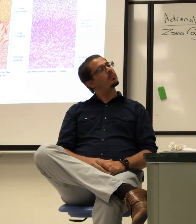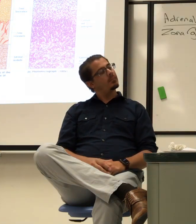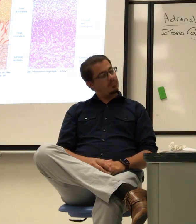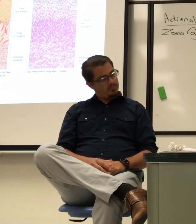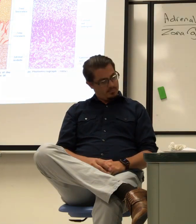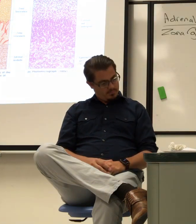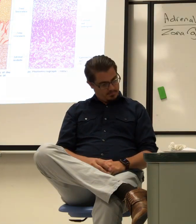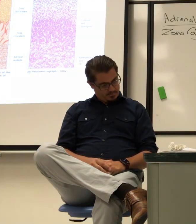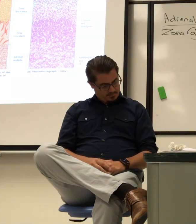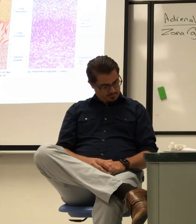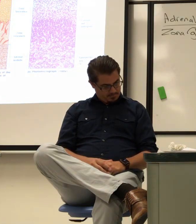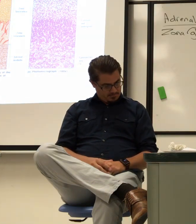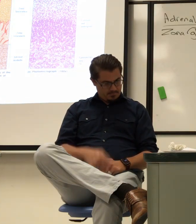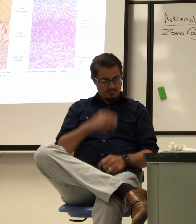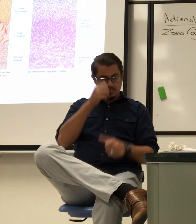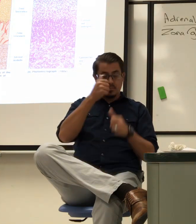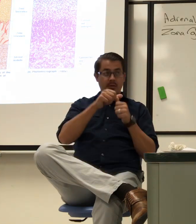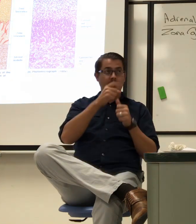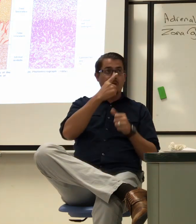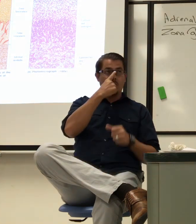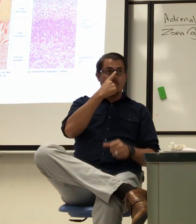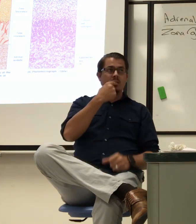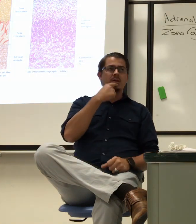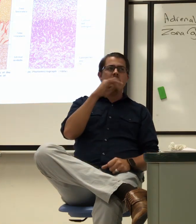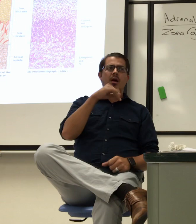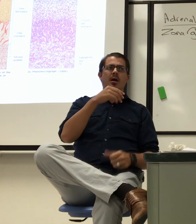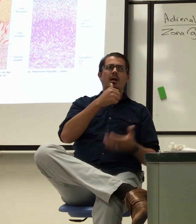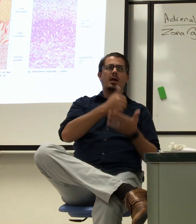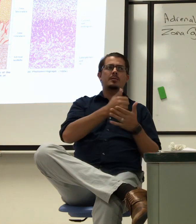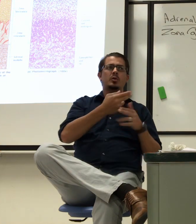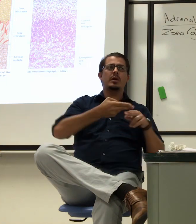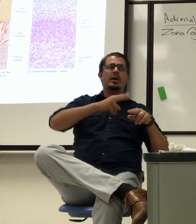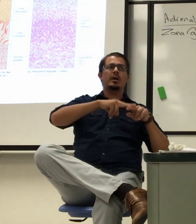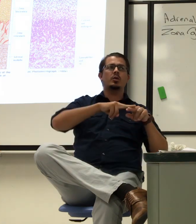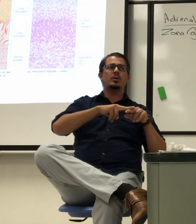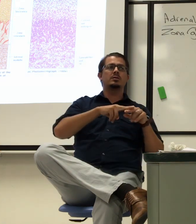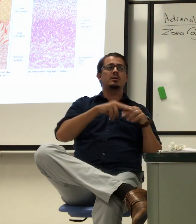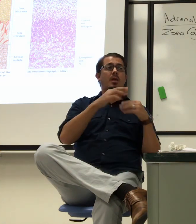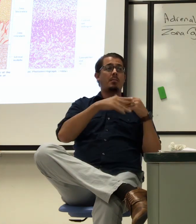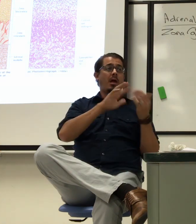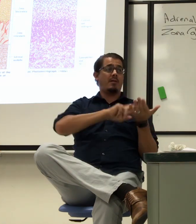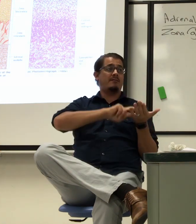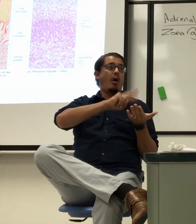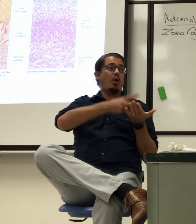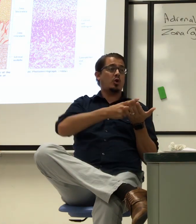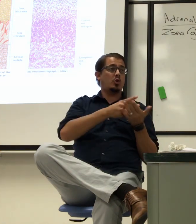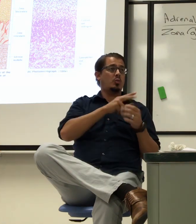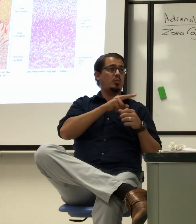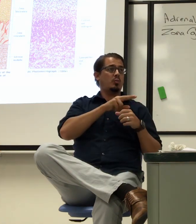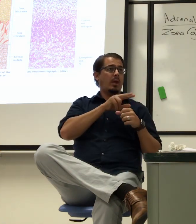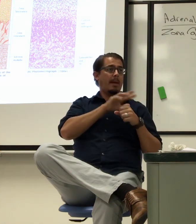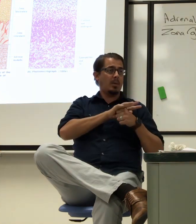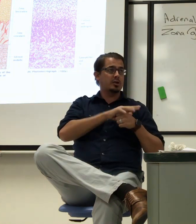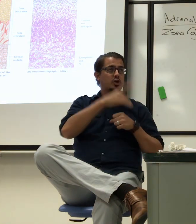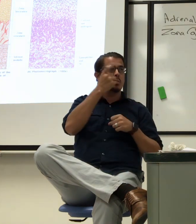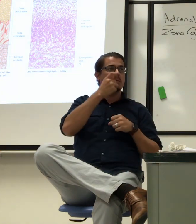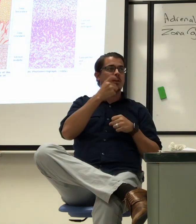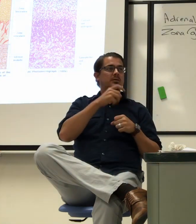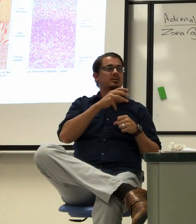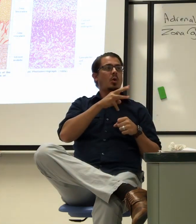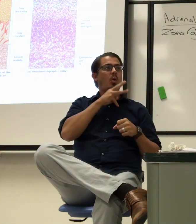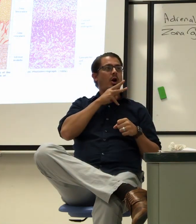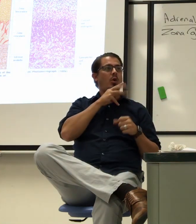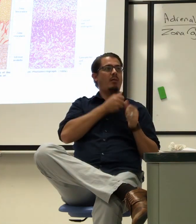If you recall, I said this helps to increase the blood volume and blood pressure because water will follow that. And when you do